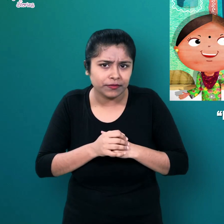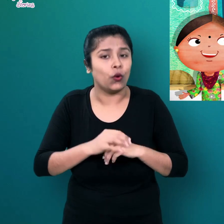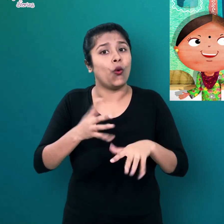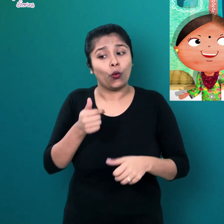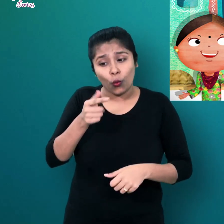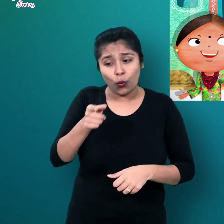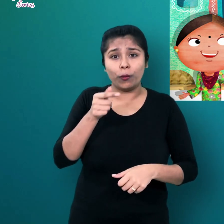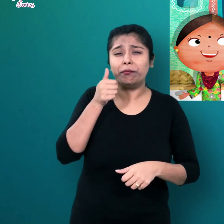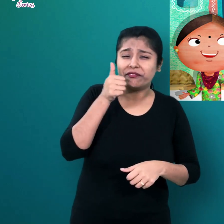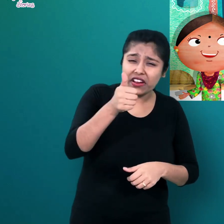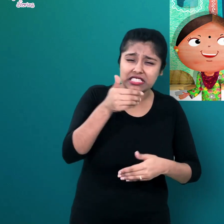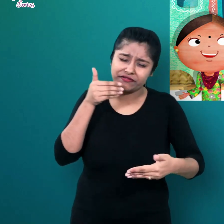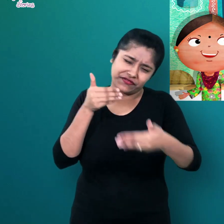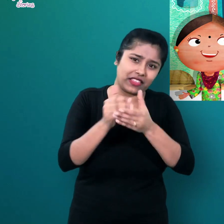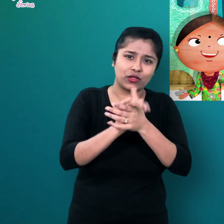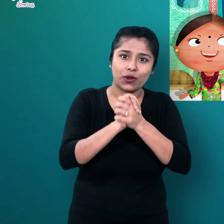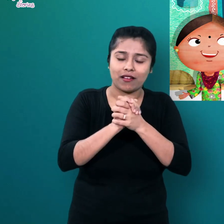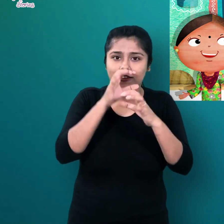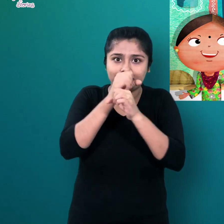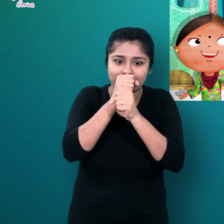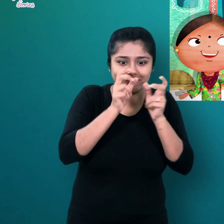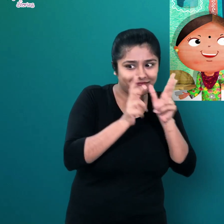Or your best friend's secret?